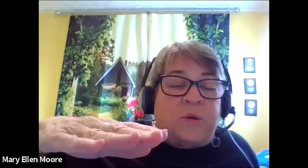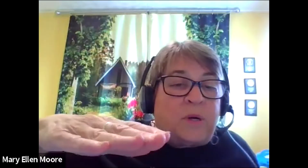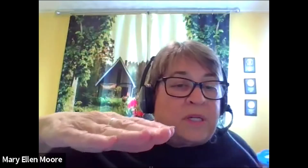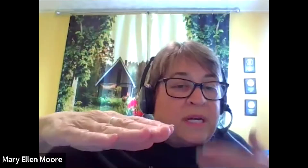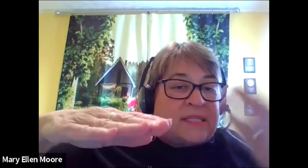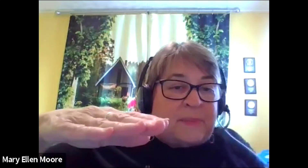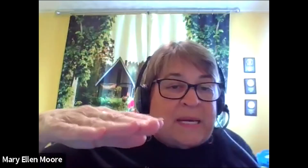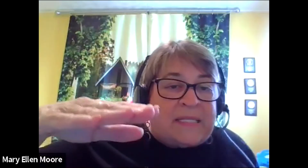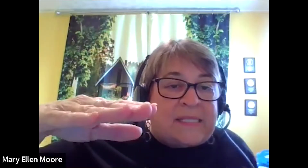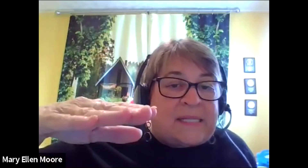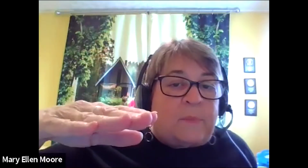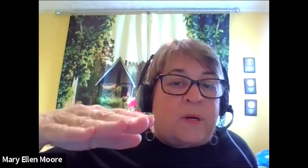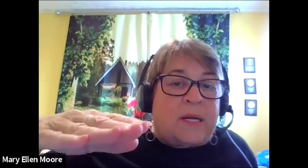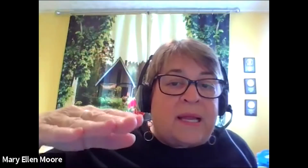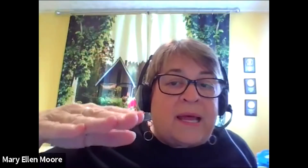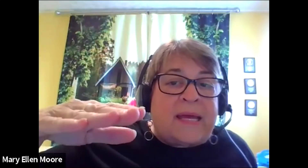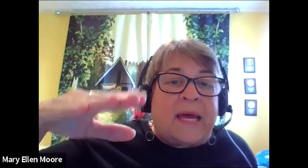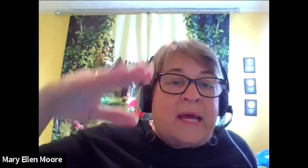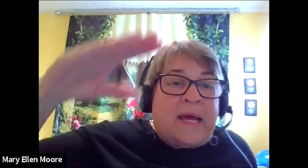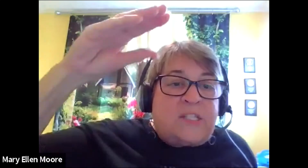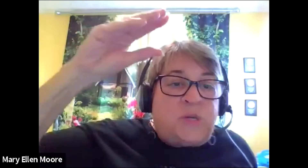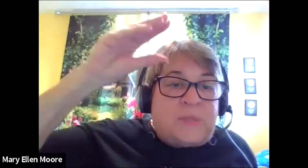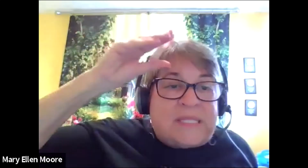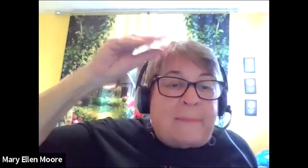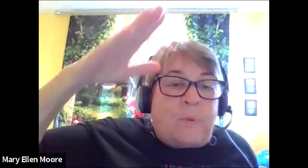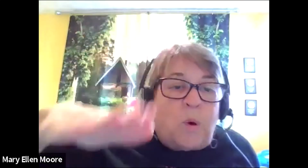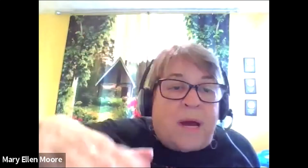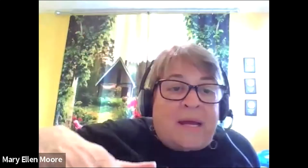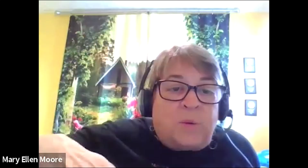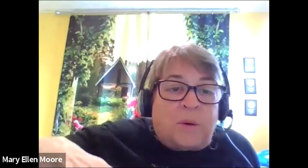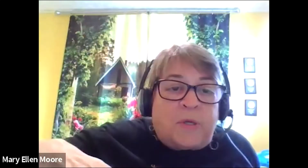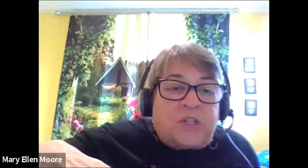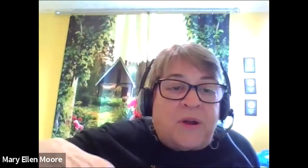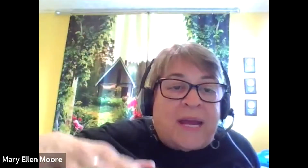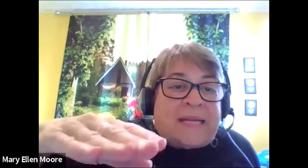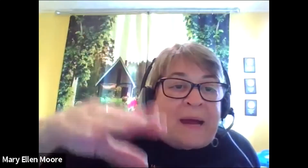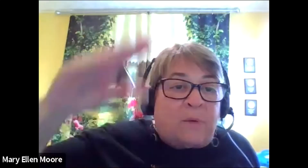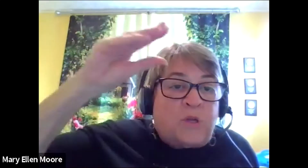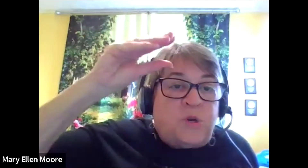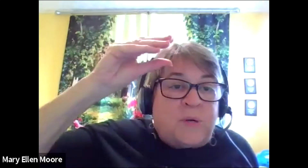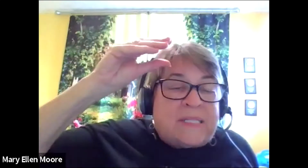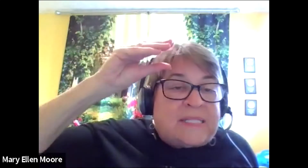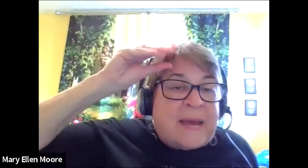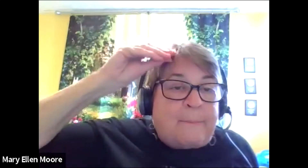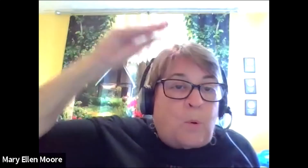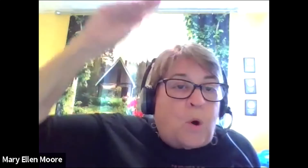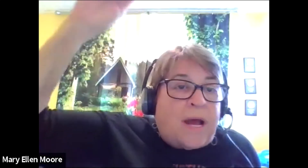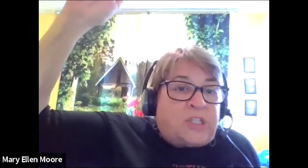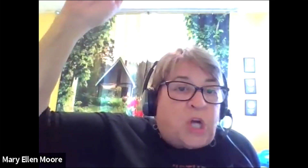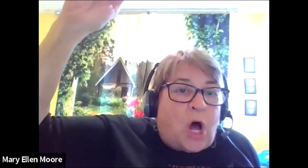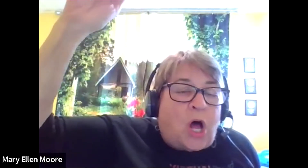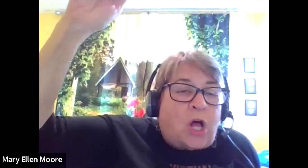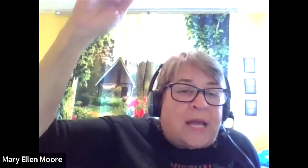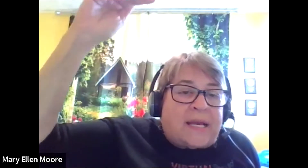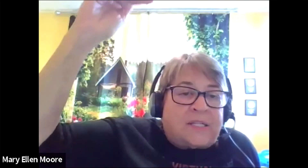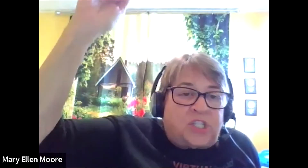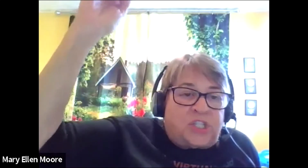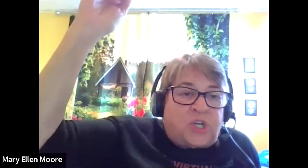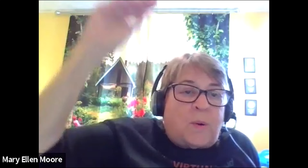were explaining to someone, like you would say boy and you would put your hand down, or you could say boy tall, like just showing